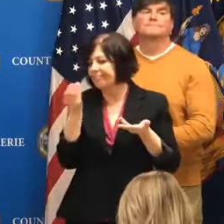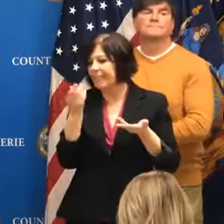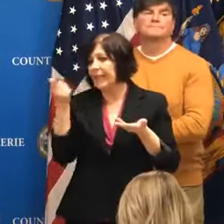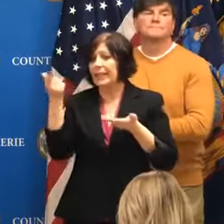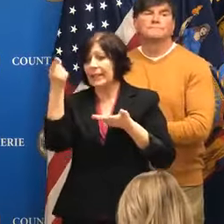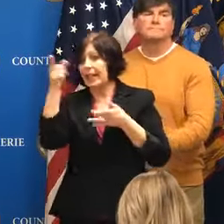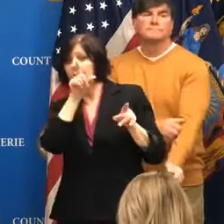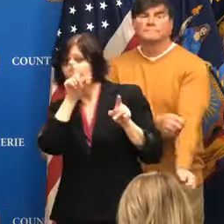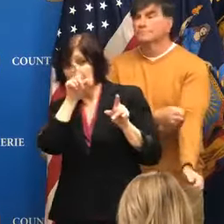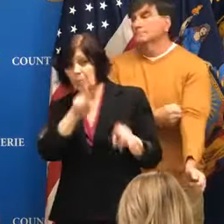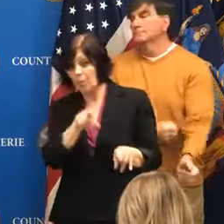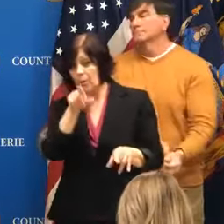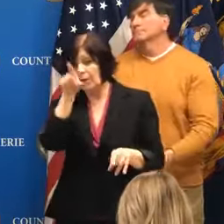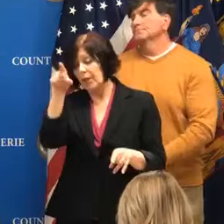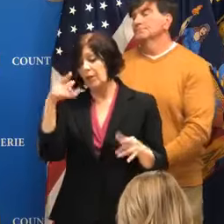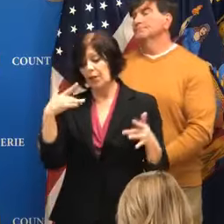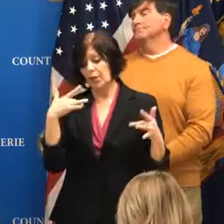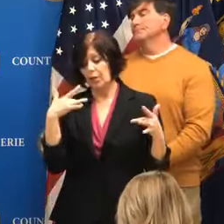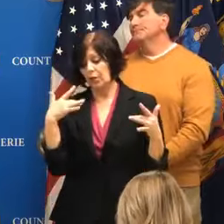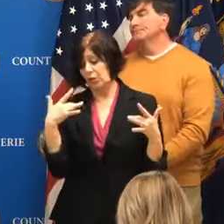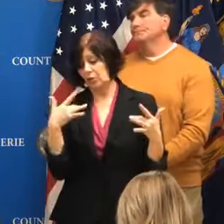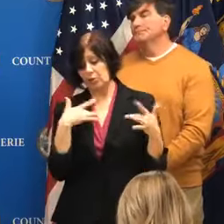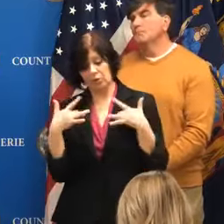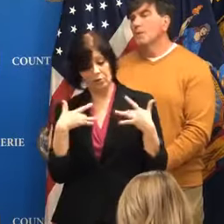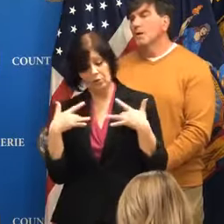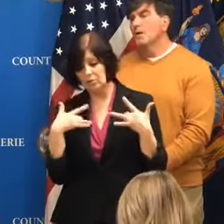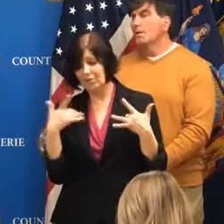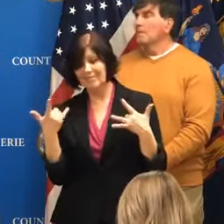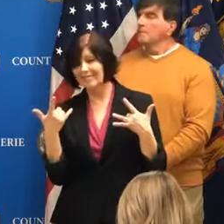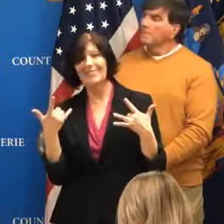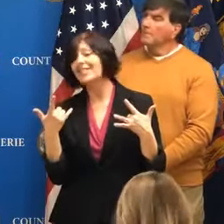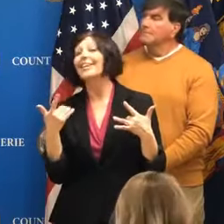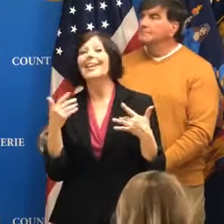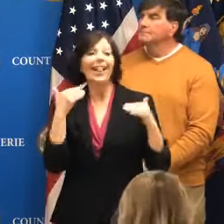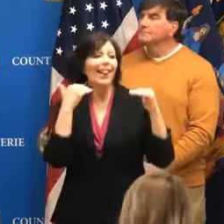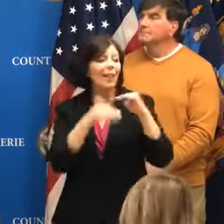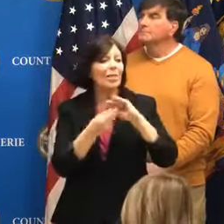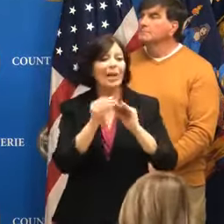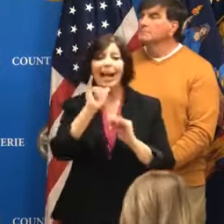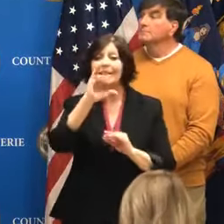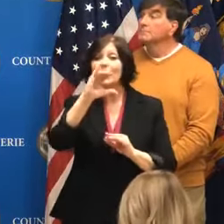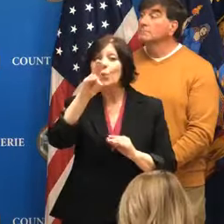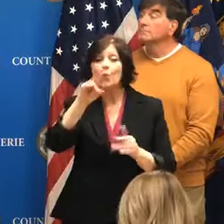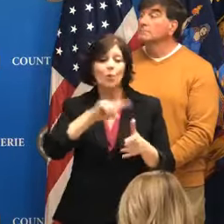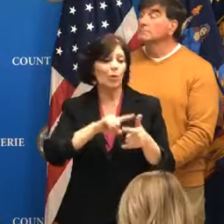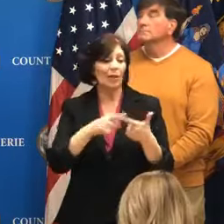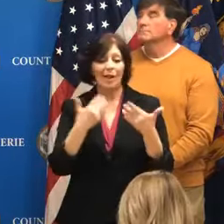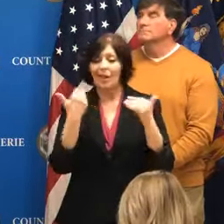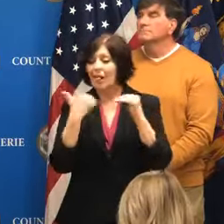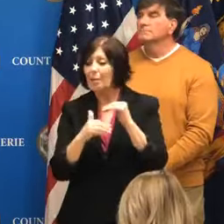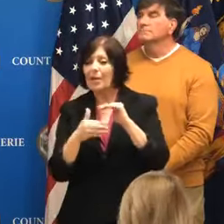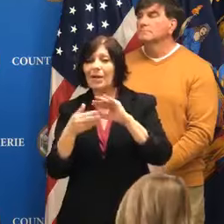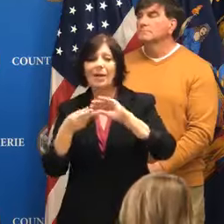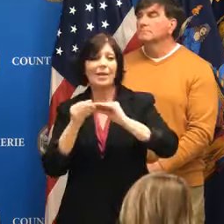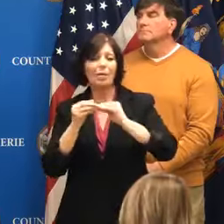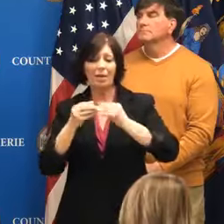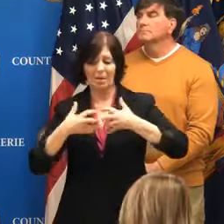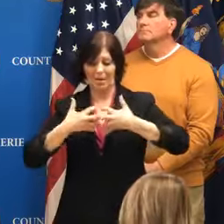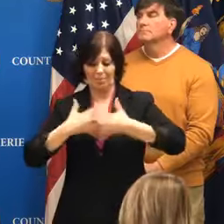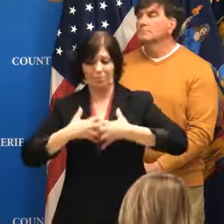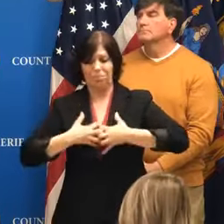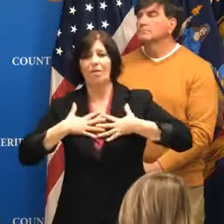reported that they're concerned about, they have a limited number of ICU beds, limited number of ventilators and ECMO machines. We are